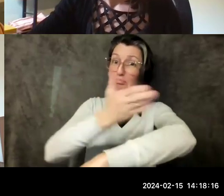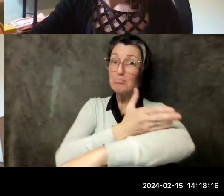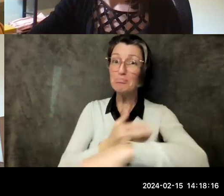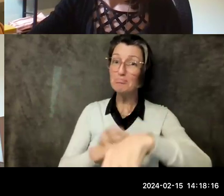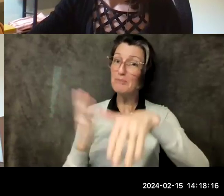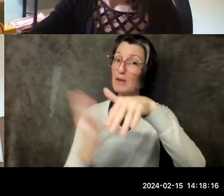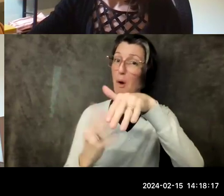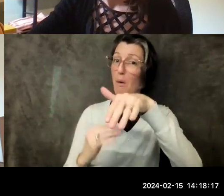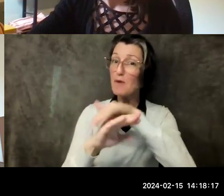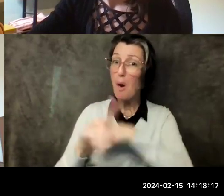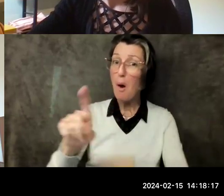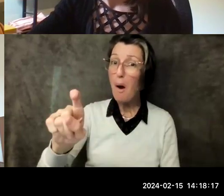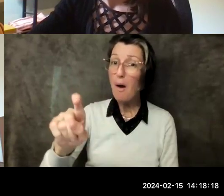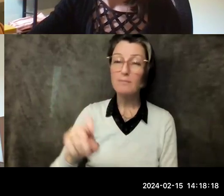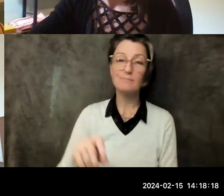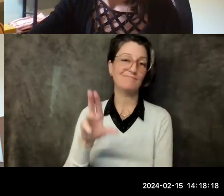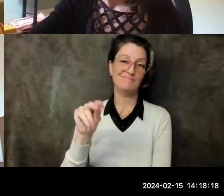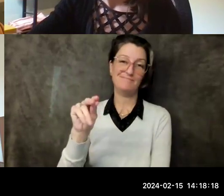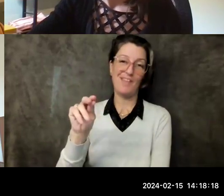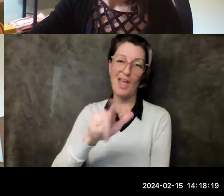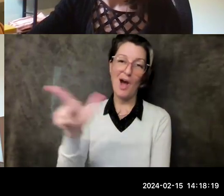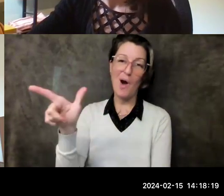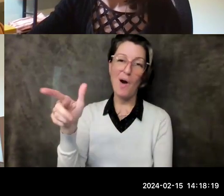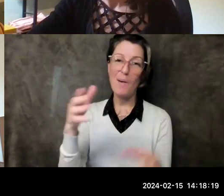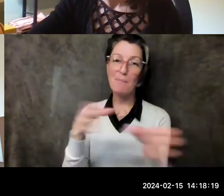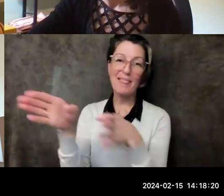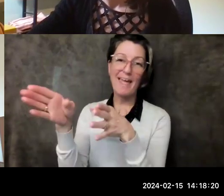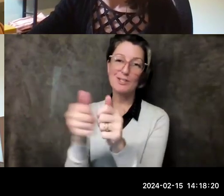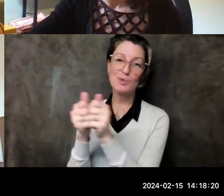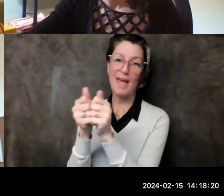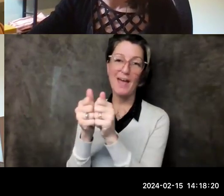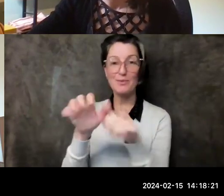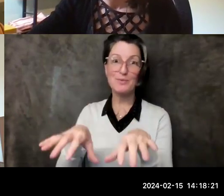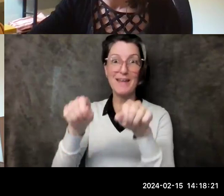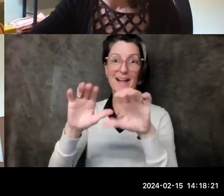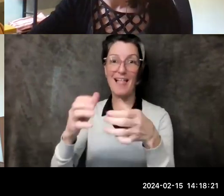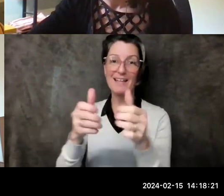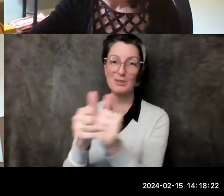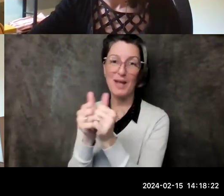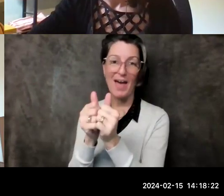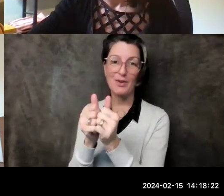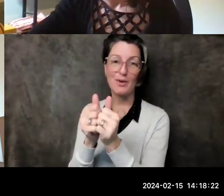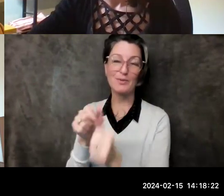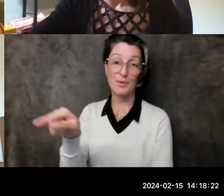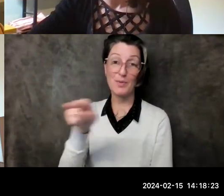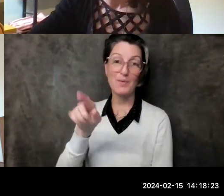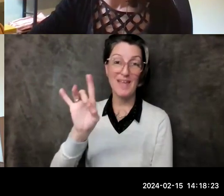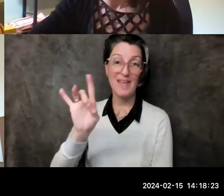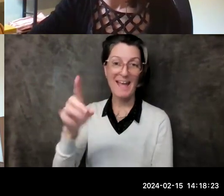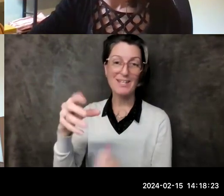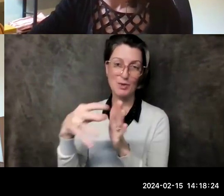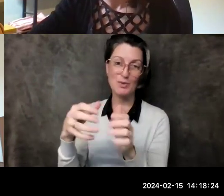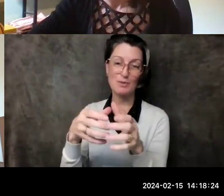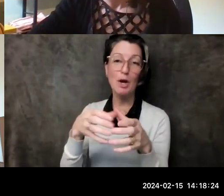like, no, it turns out they all like planned together what classes they were going to take, and they took them in bulk. So they were